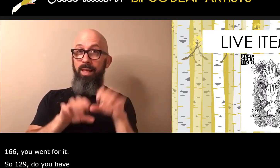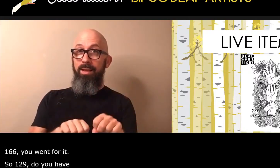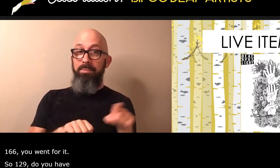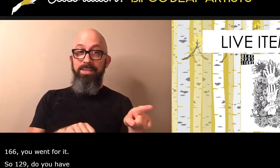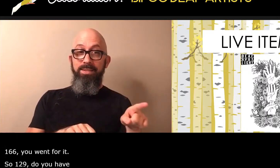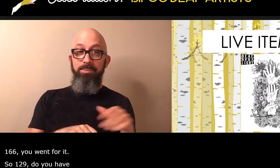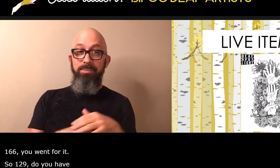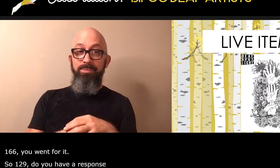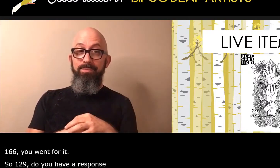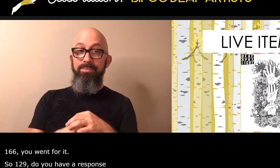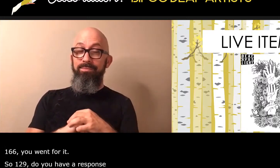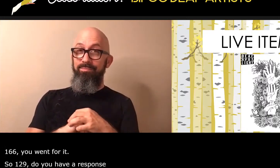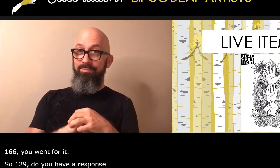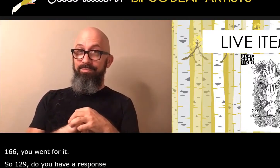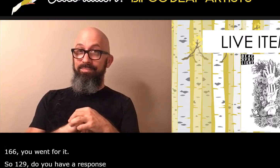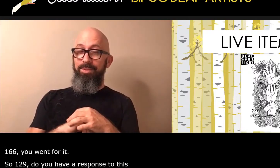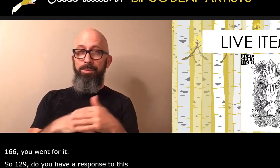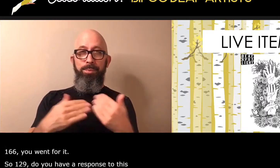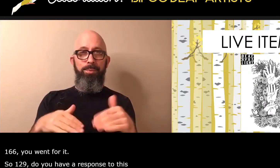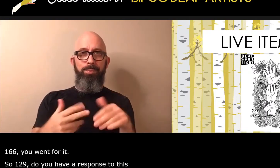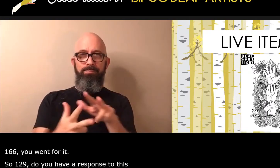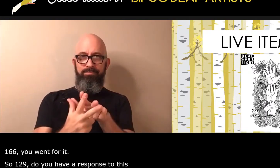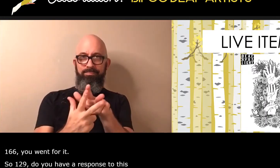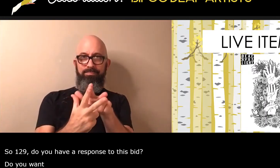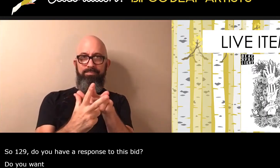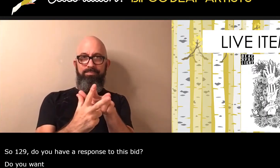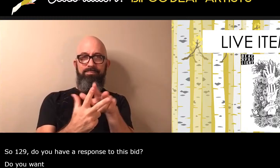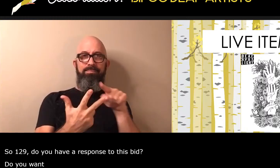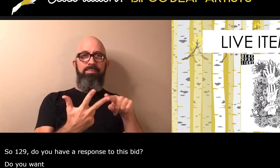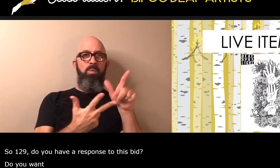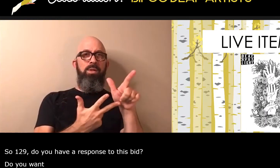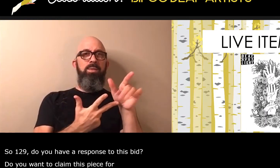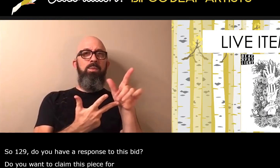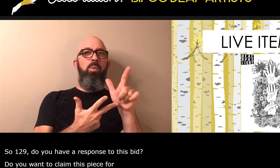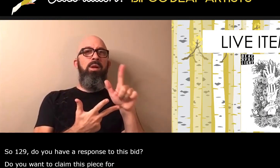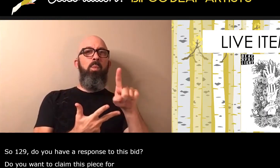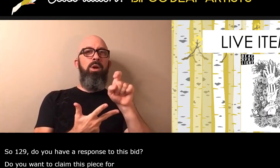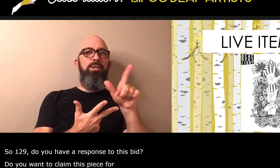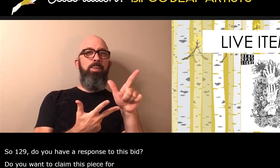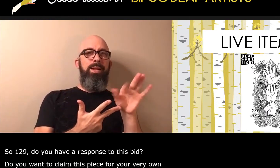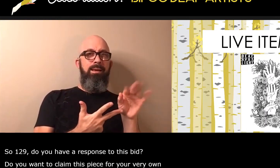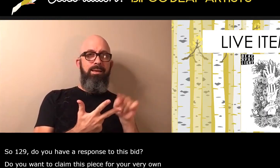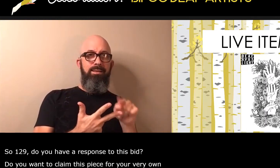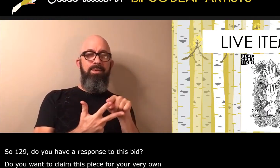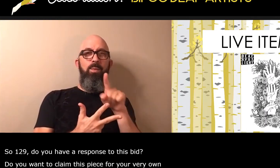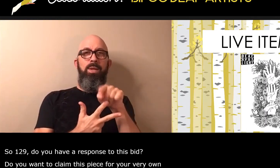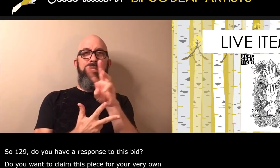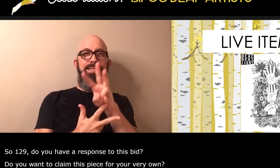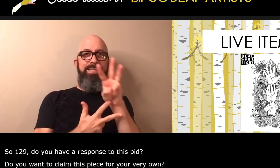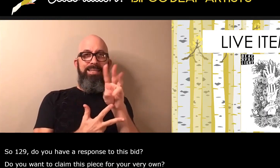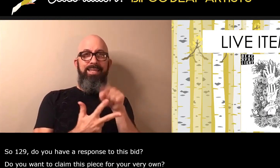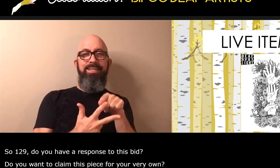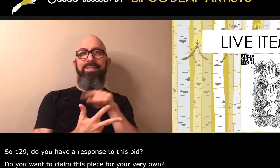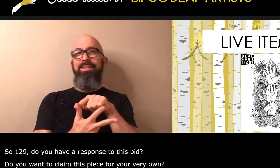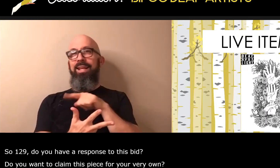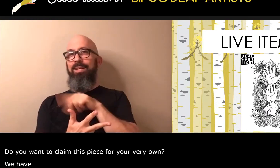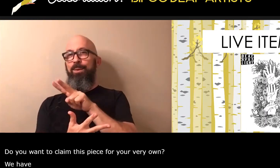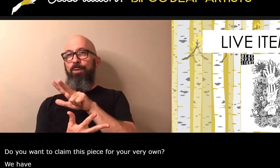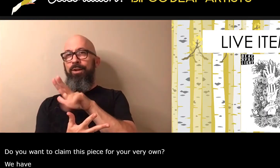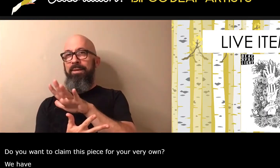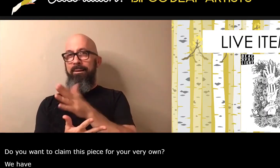bid? Do you want to claim this piece for your very own? We've got